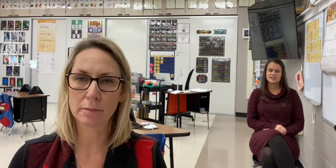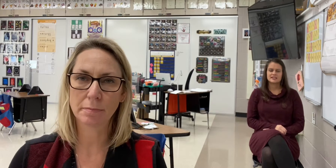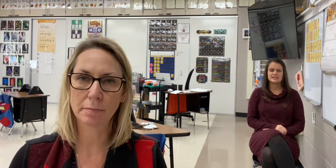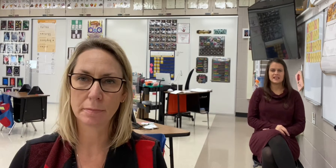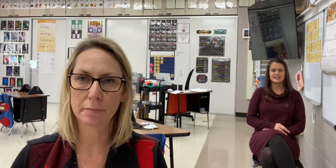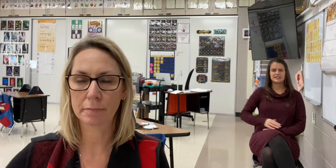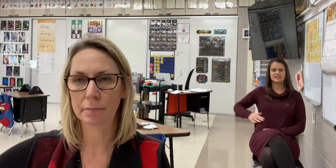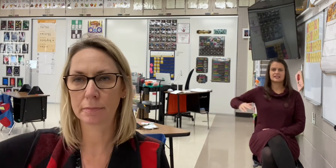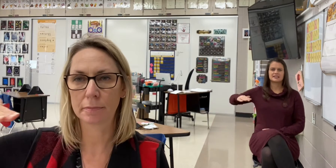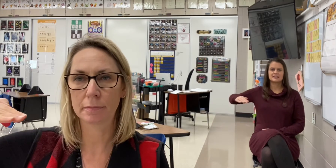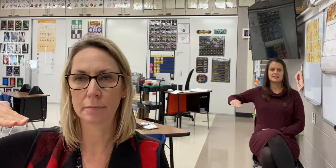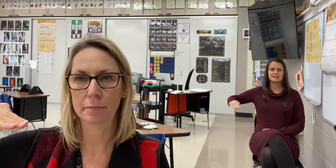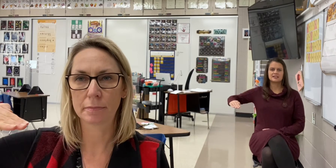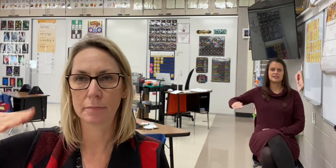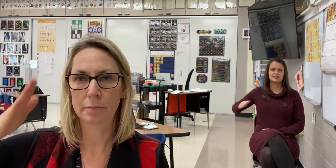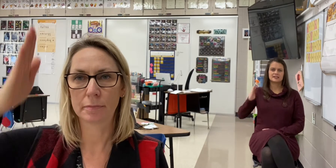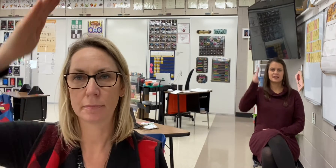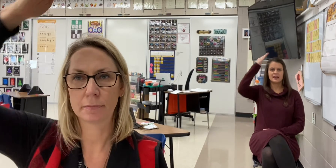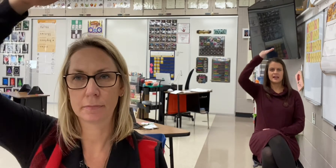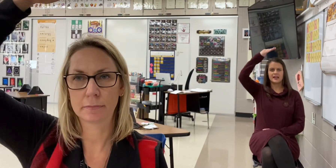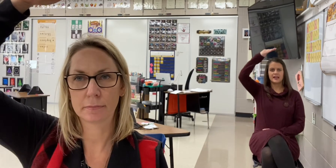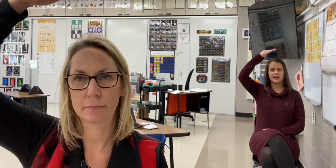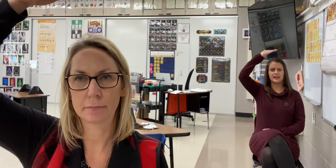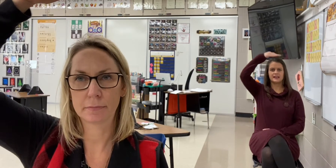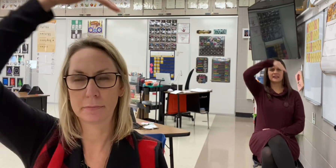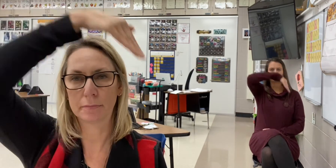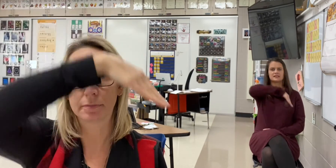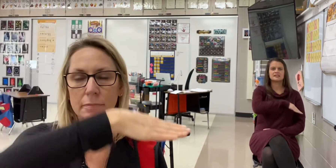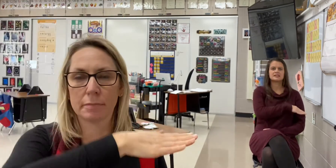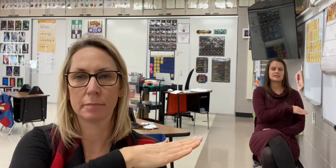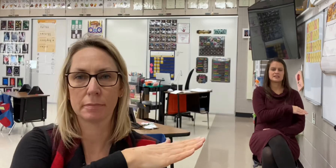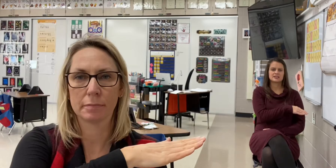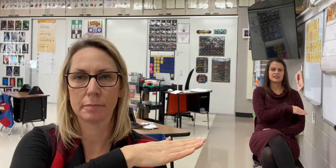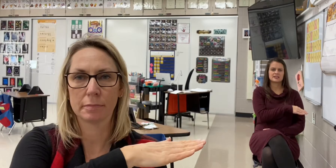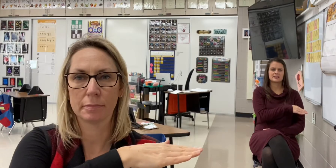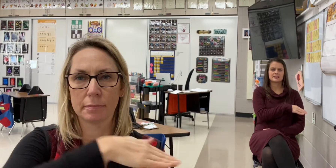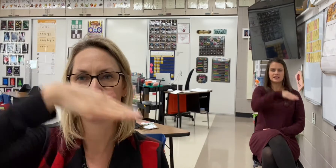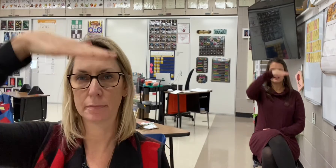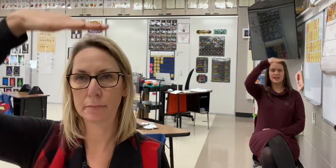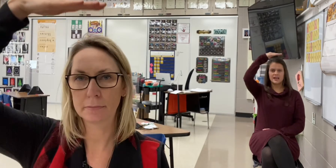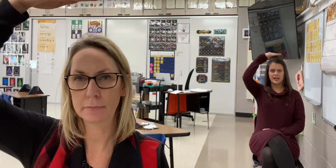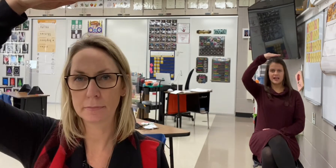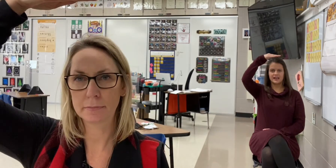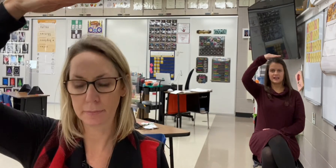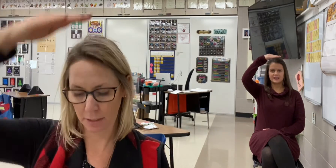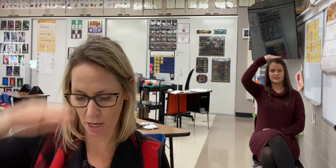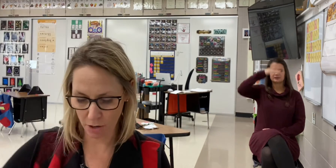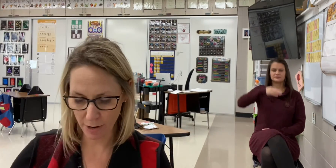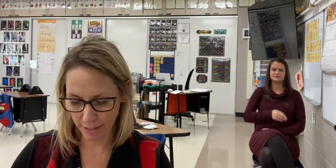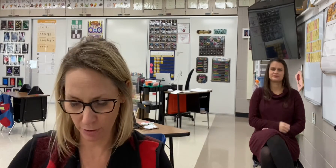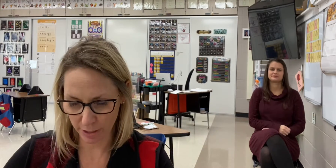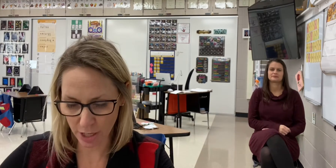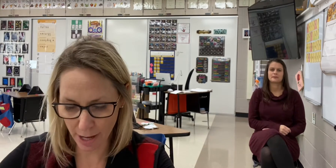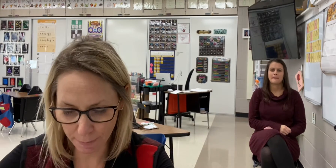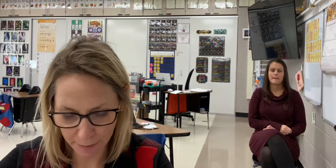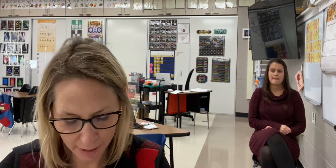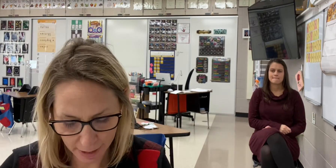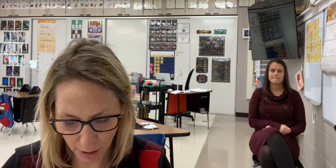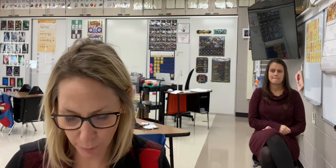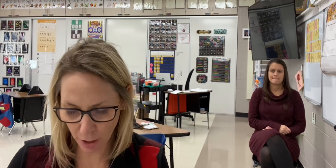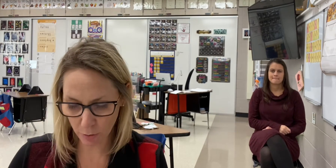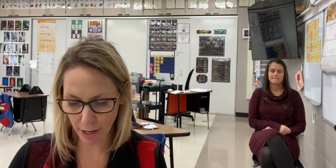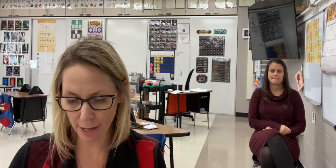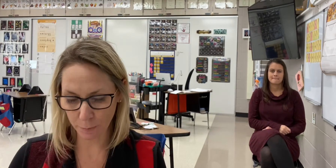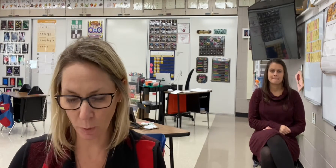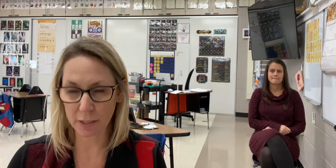Date. Date. D. A. T. A. All right, great job.